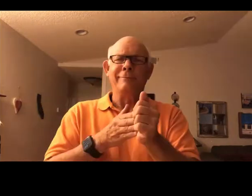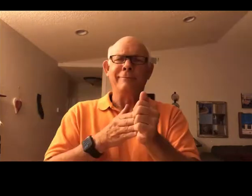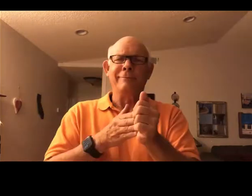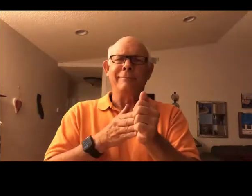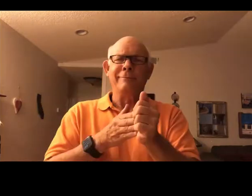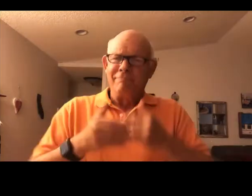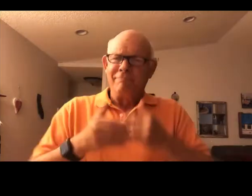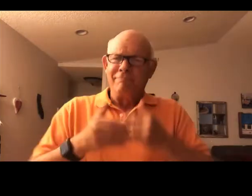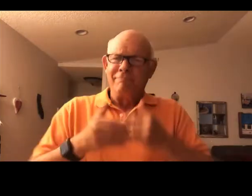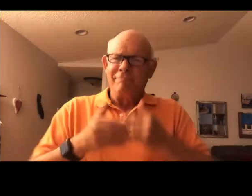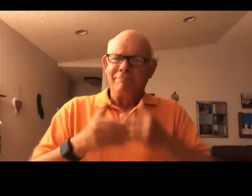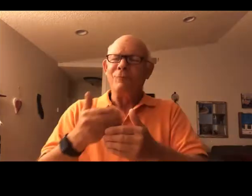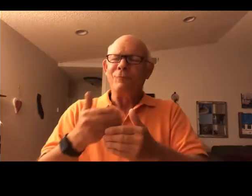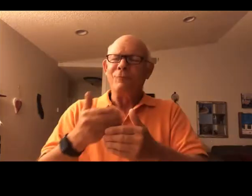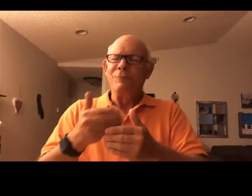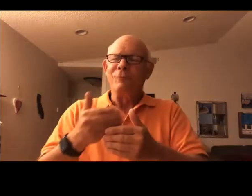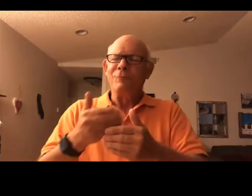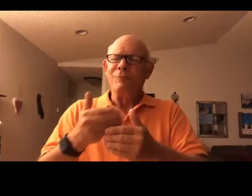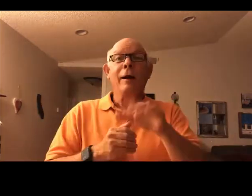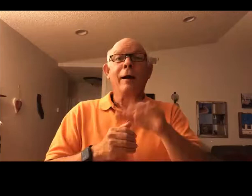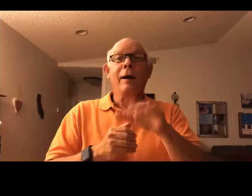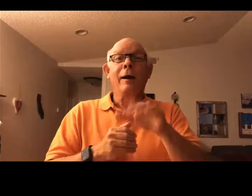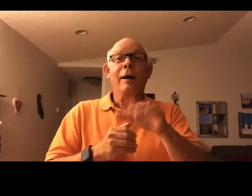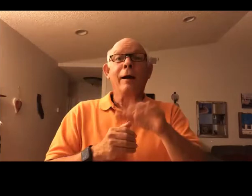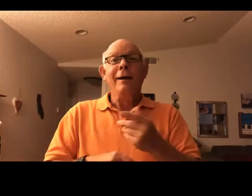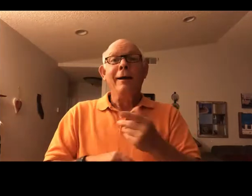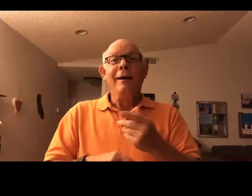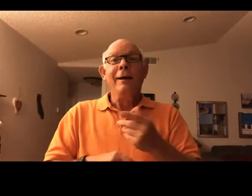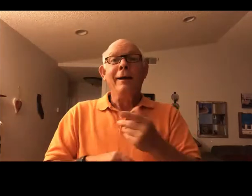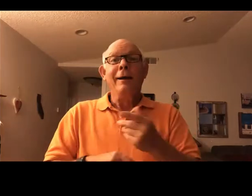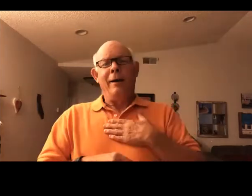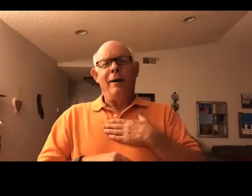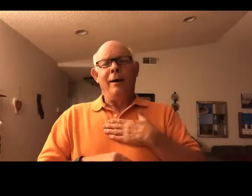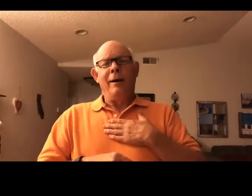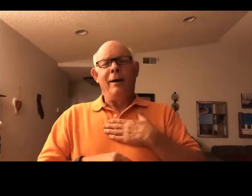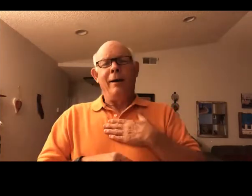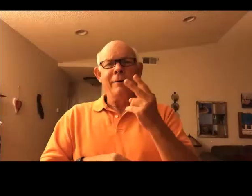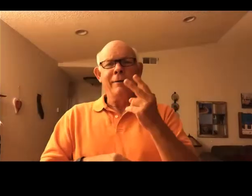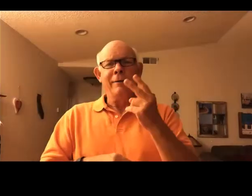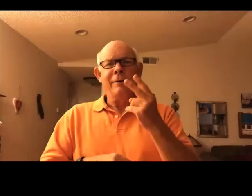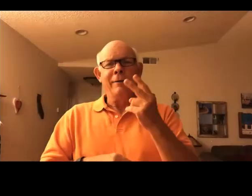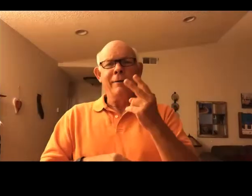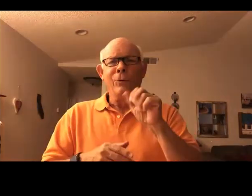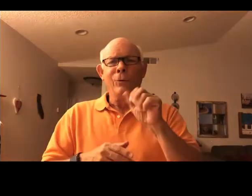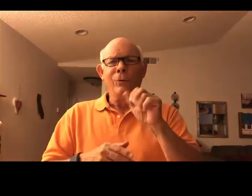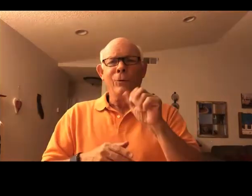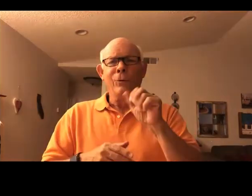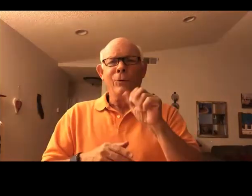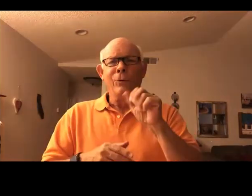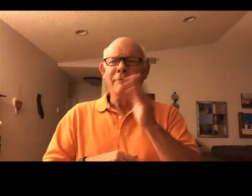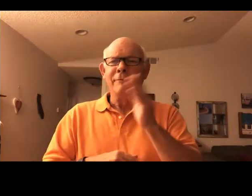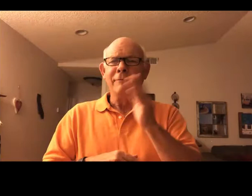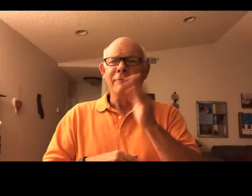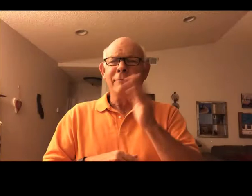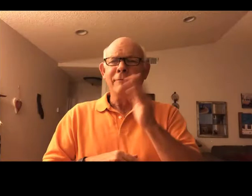so because Dan recommended me, I advanced and got work while I was in college. He was also